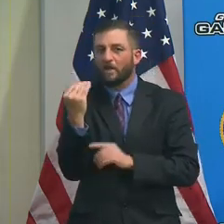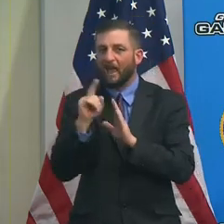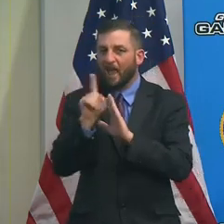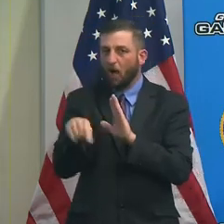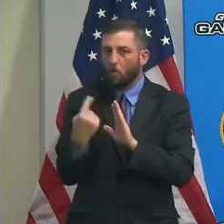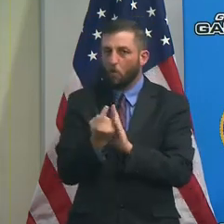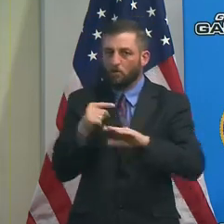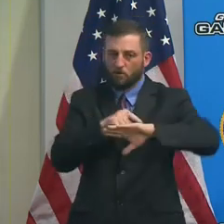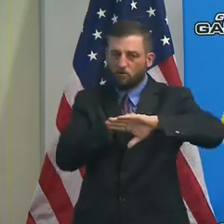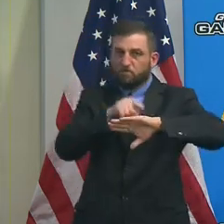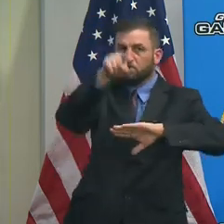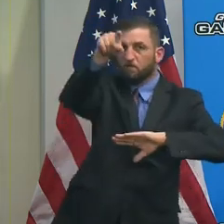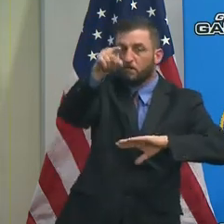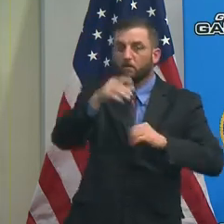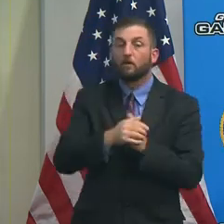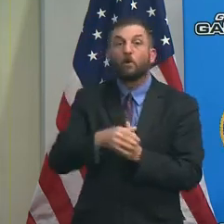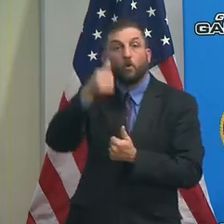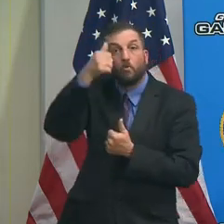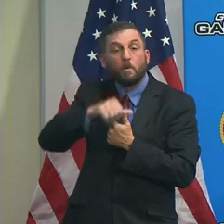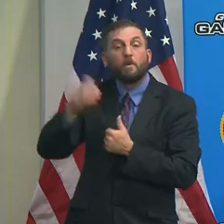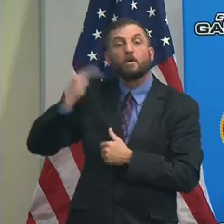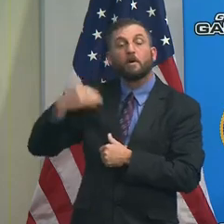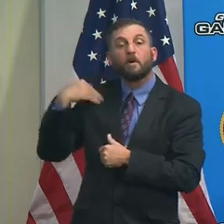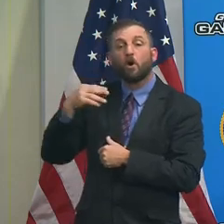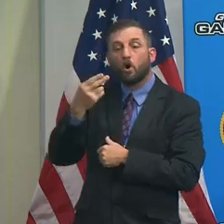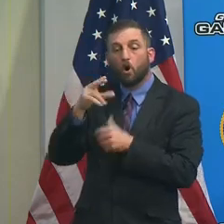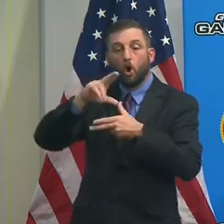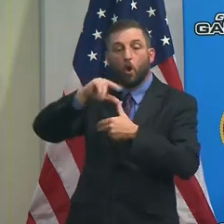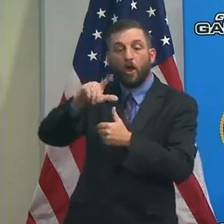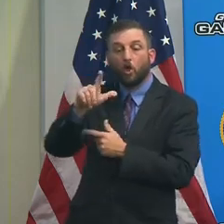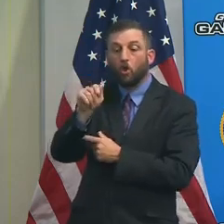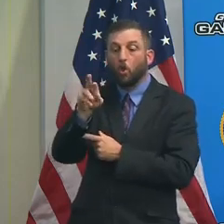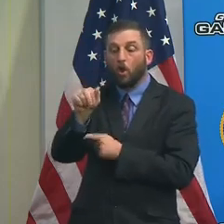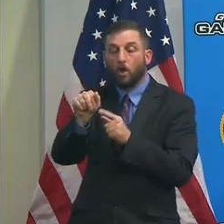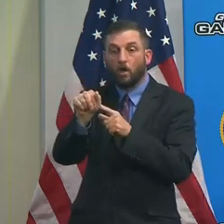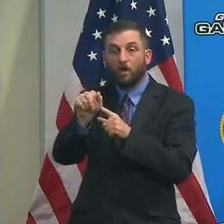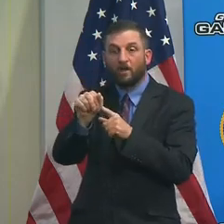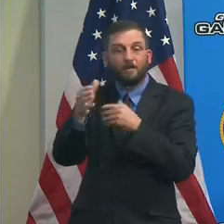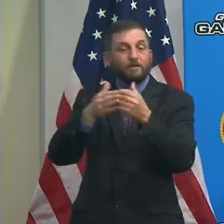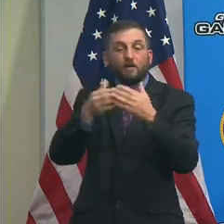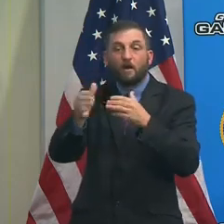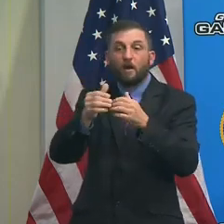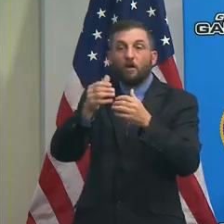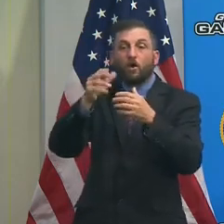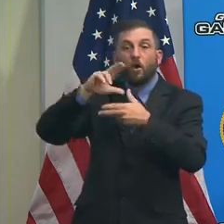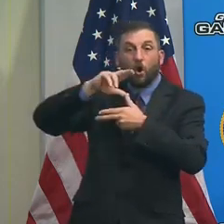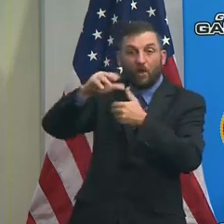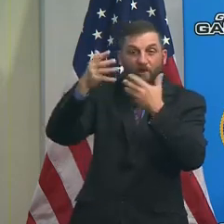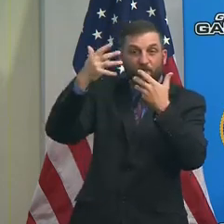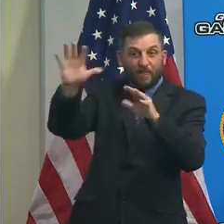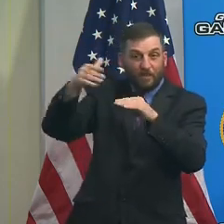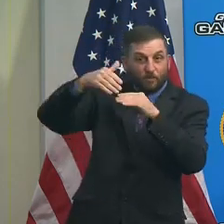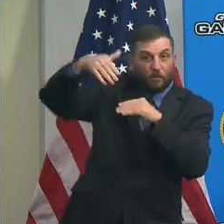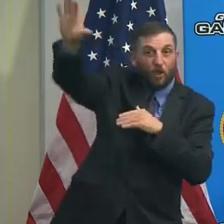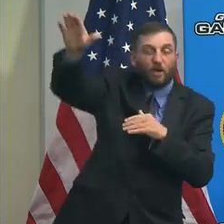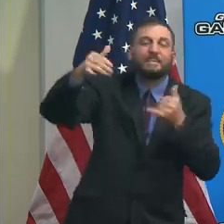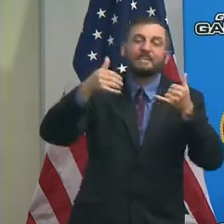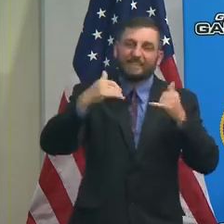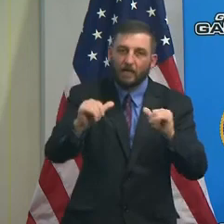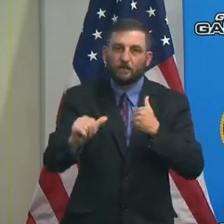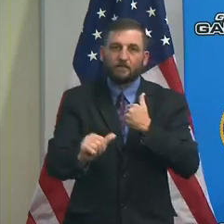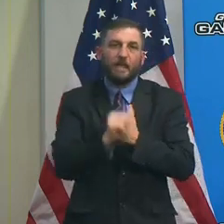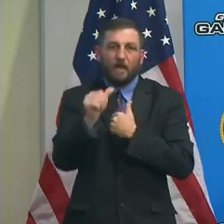As we remember with Hurricane Laura, once the storm has passed, there will still be threats to people's lives